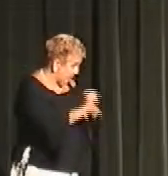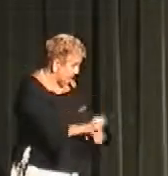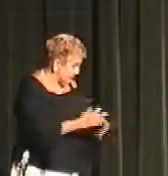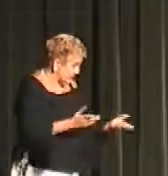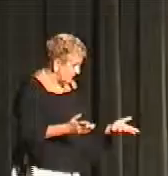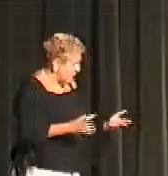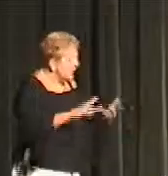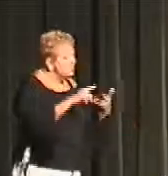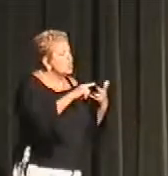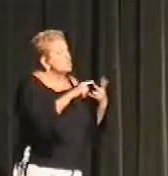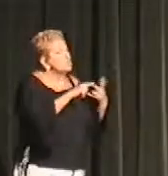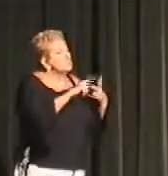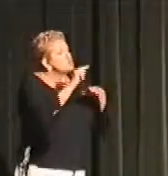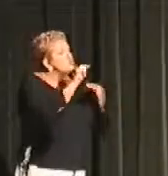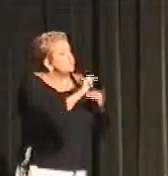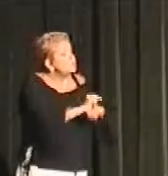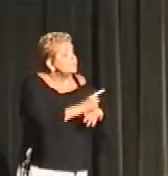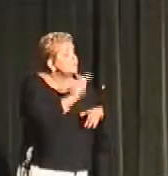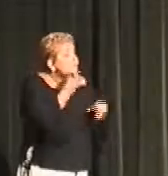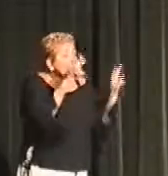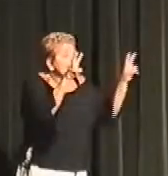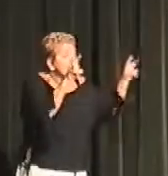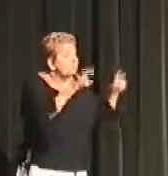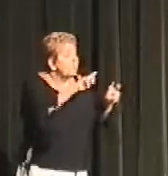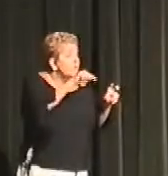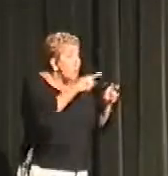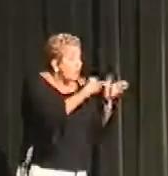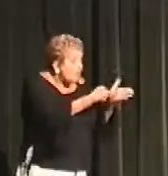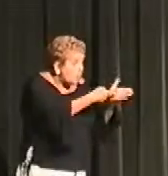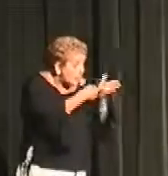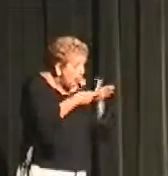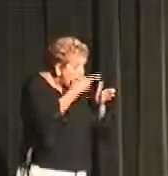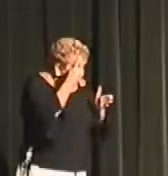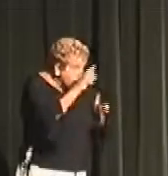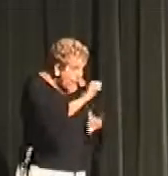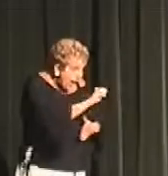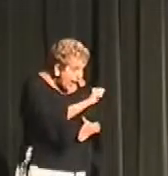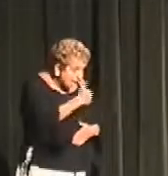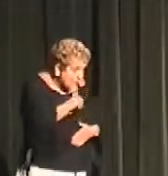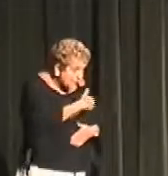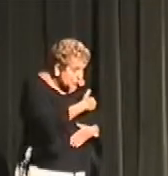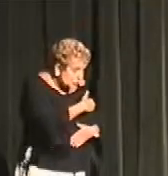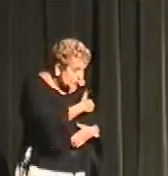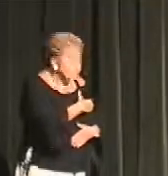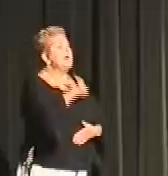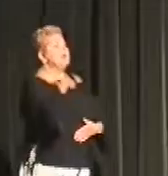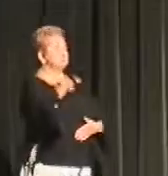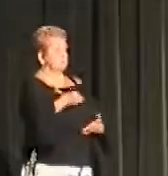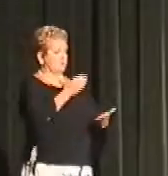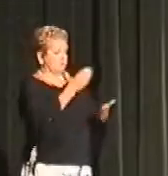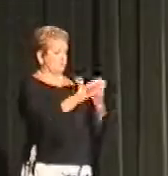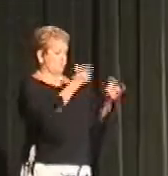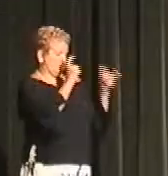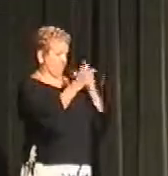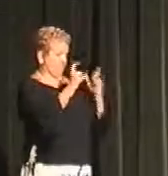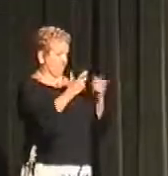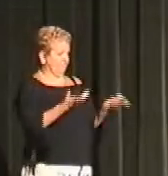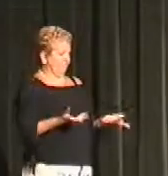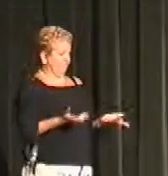3rd tradition, the one that says the only requirement for AA membership is a desire to stop drinking. And the reason I know that they did not